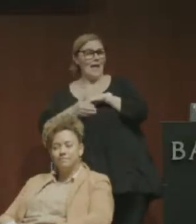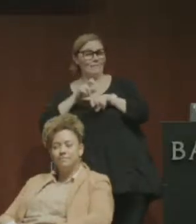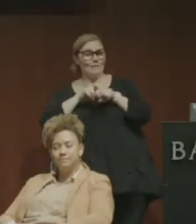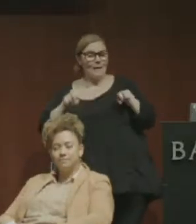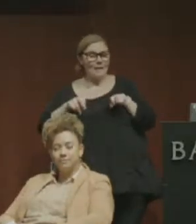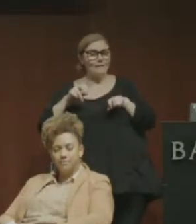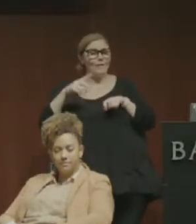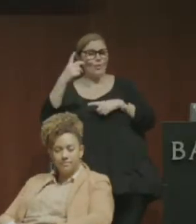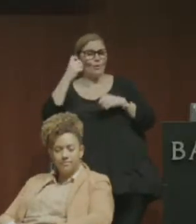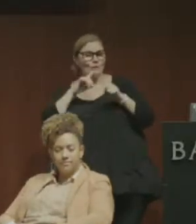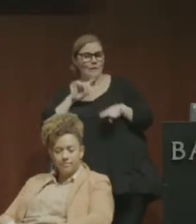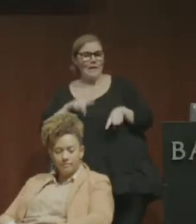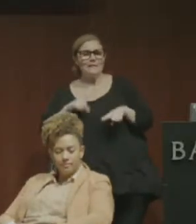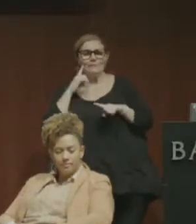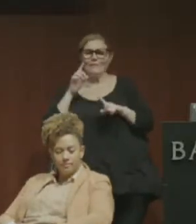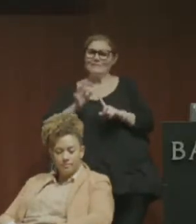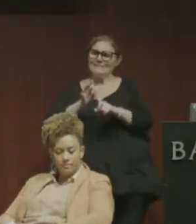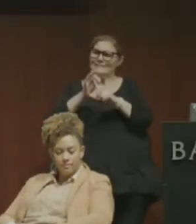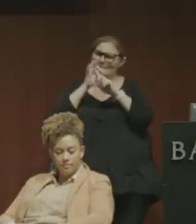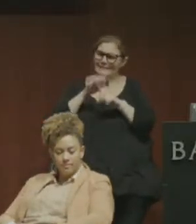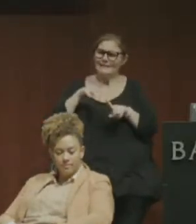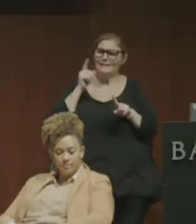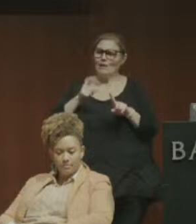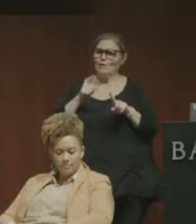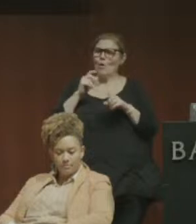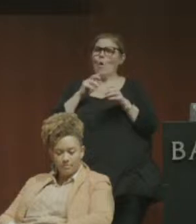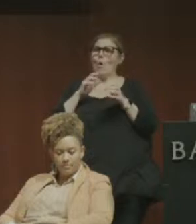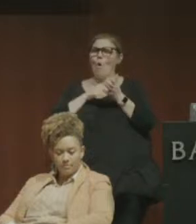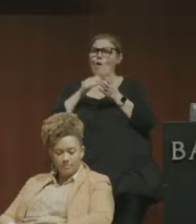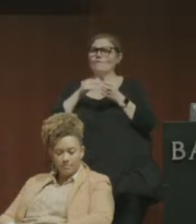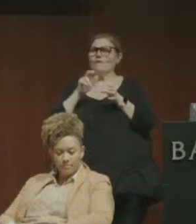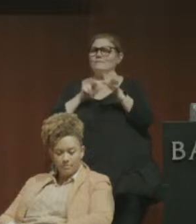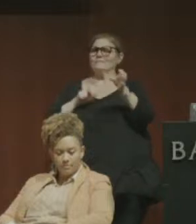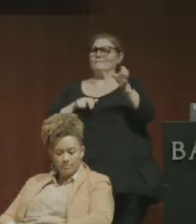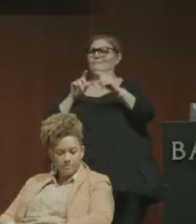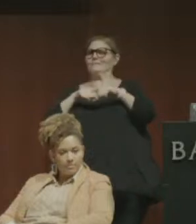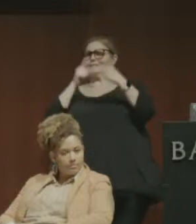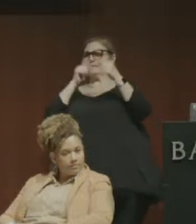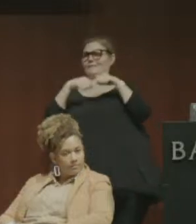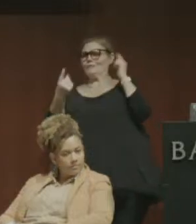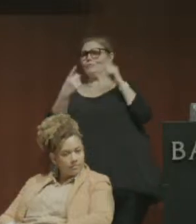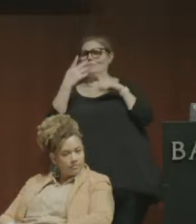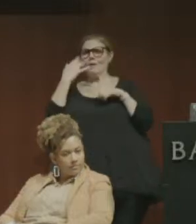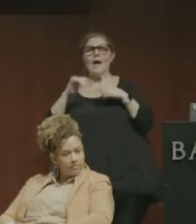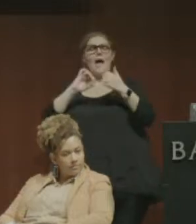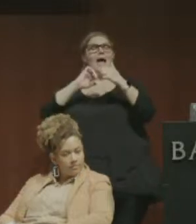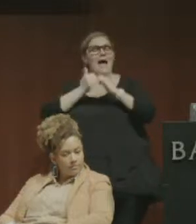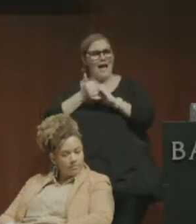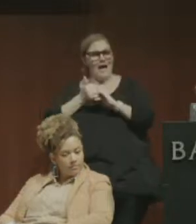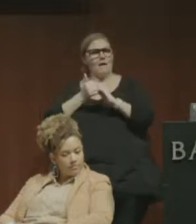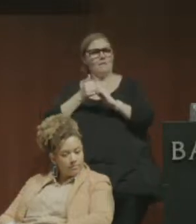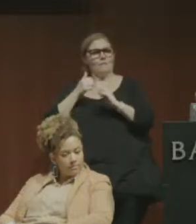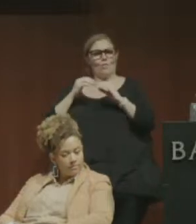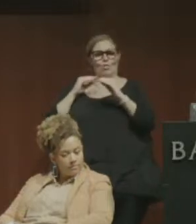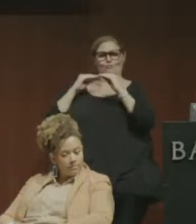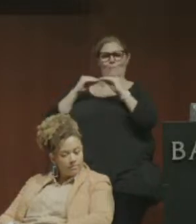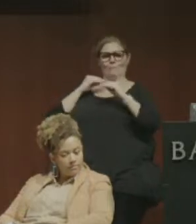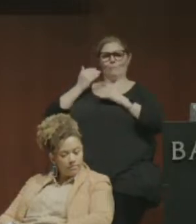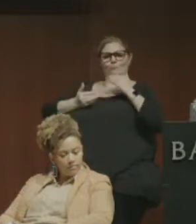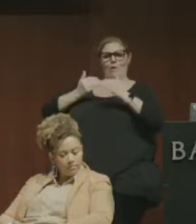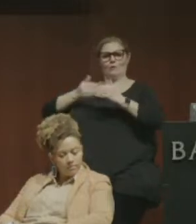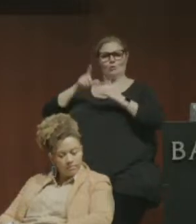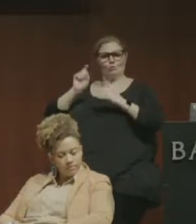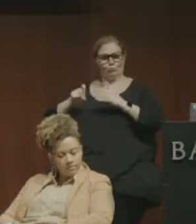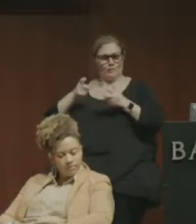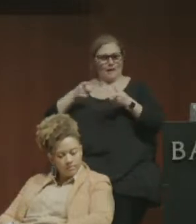panel revealed very distinct and often dissenting views of all kinds about how the proper reparations process